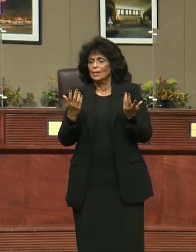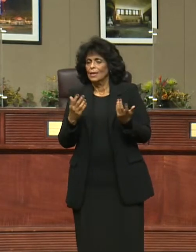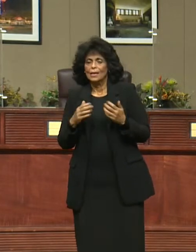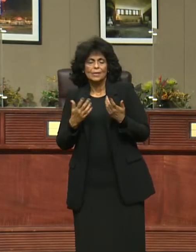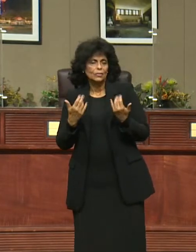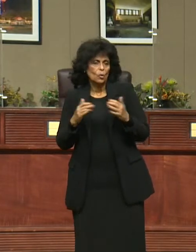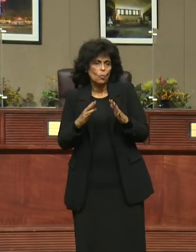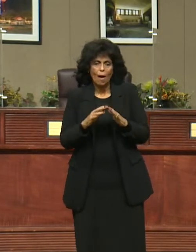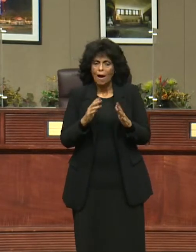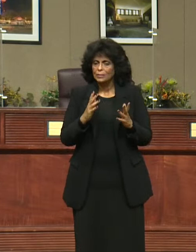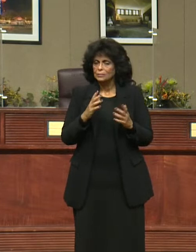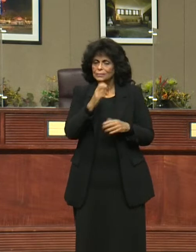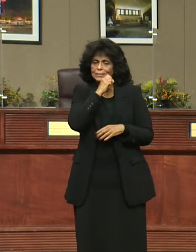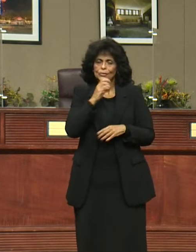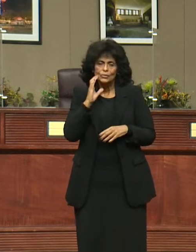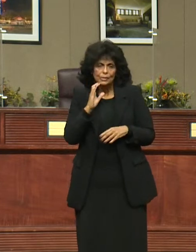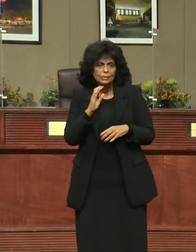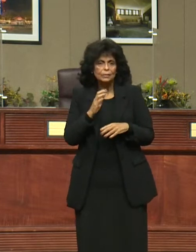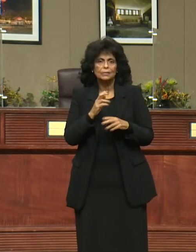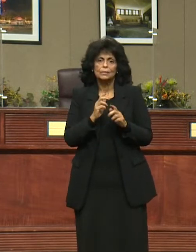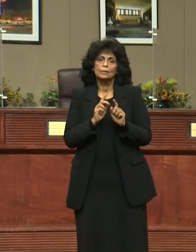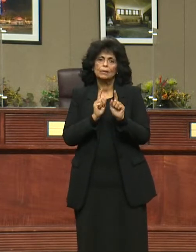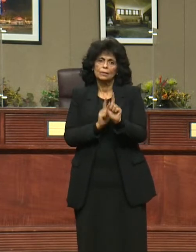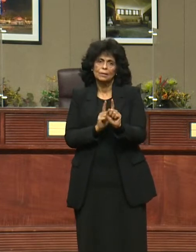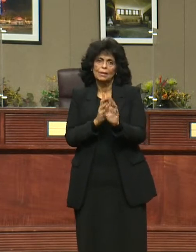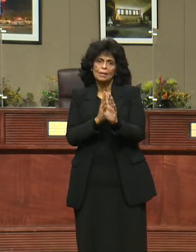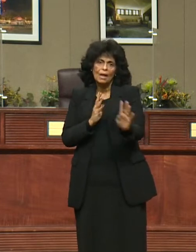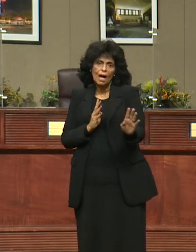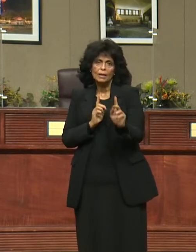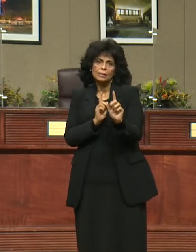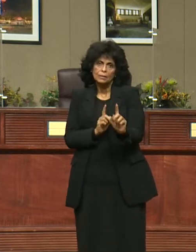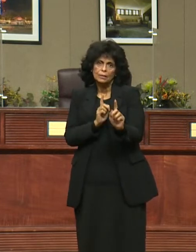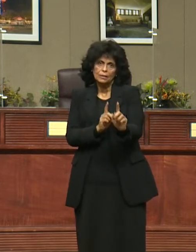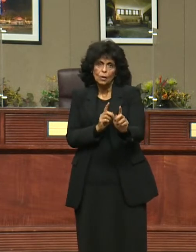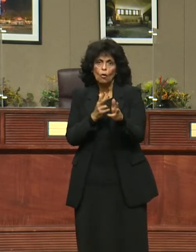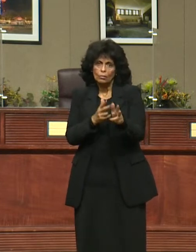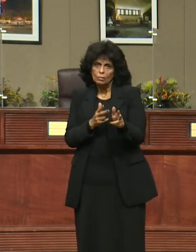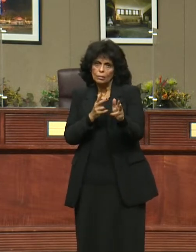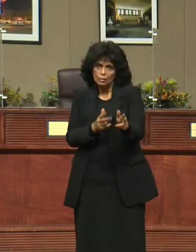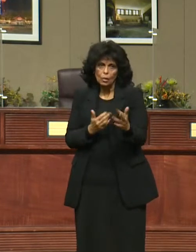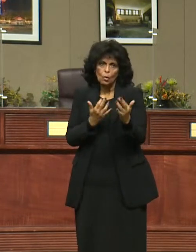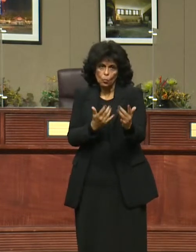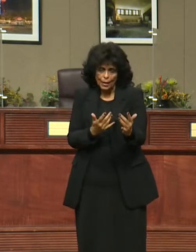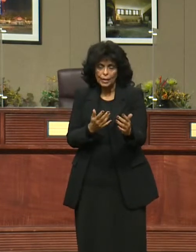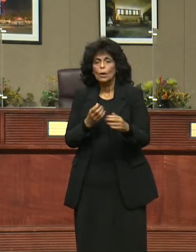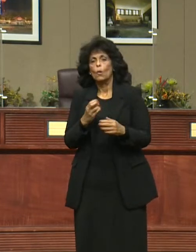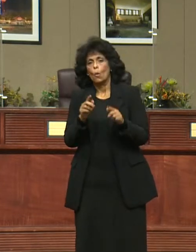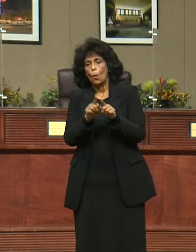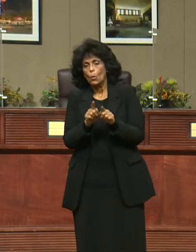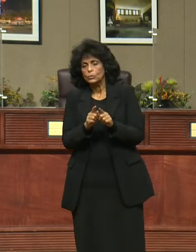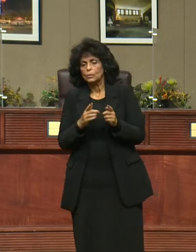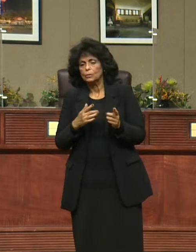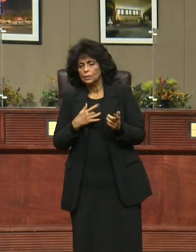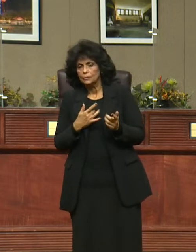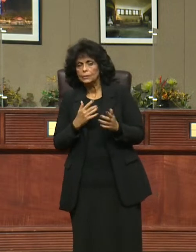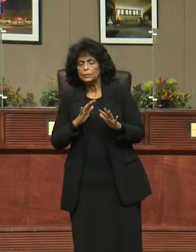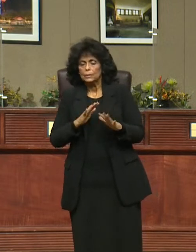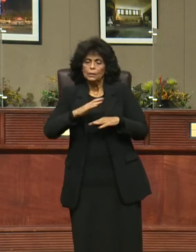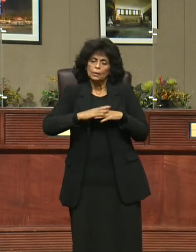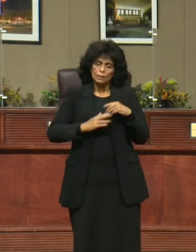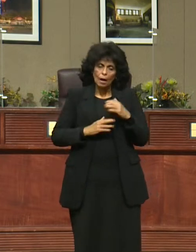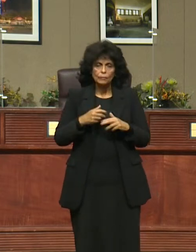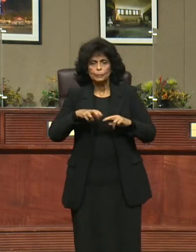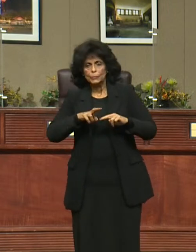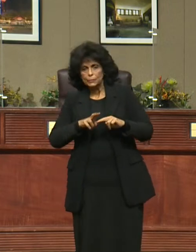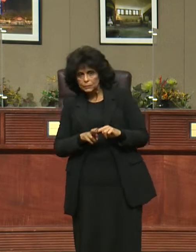offer comfort while they are waiting to when they are going to wait the 15 minutes after. And having the paramedics there